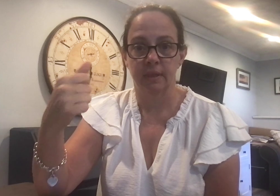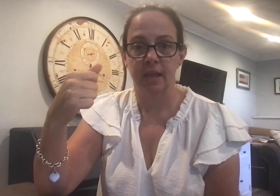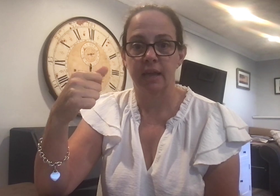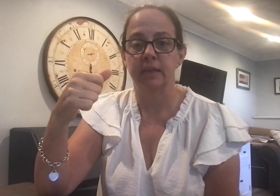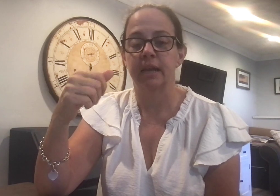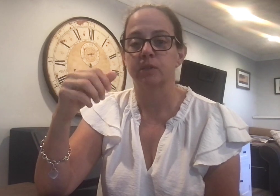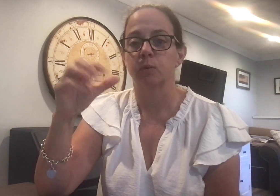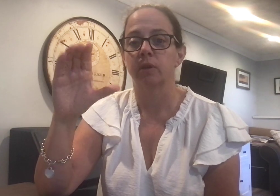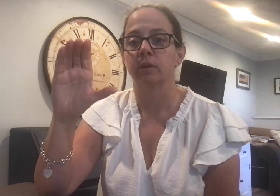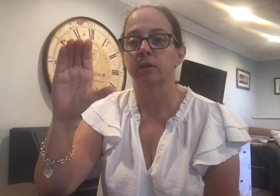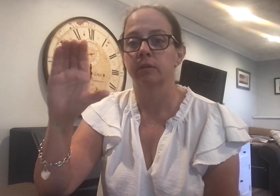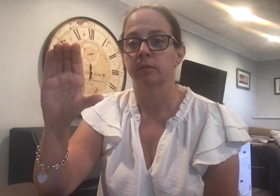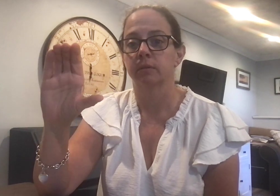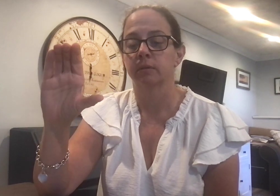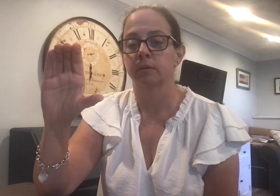Okay, next one.